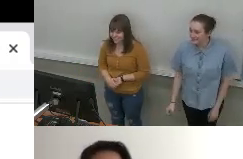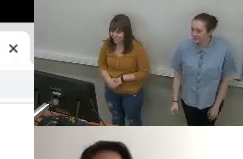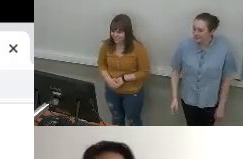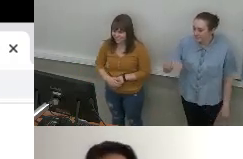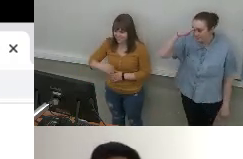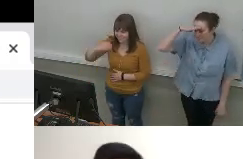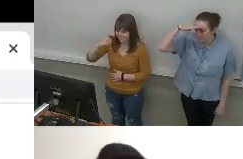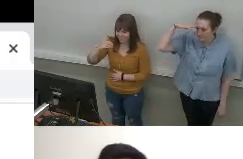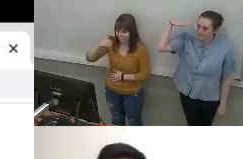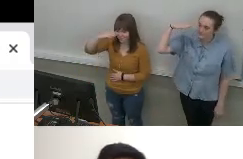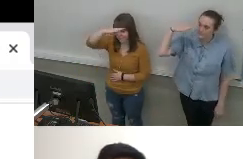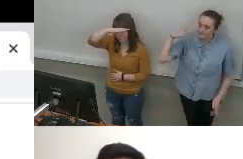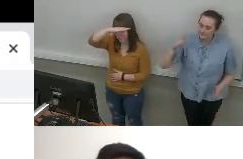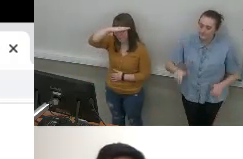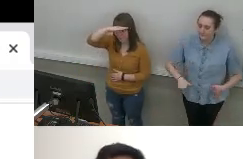Okay.